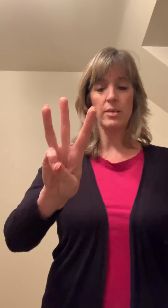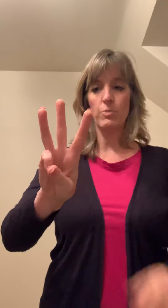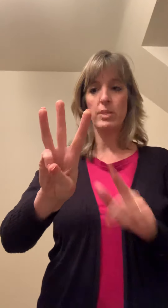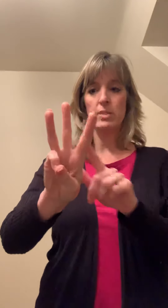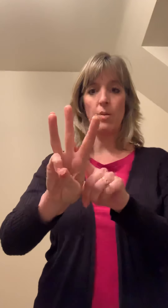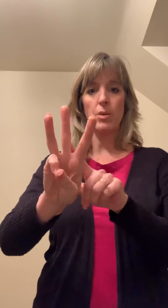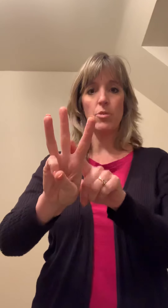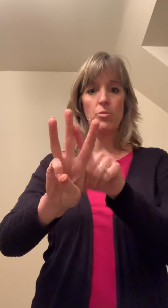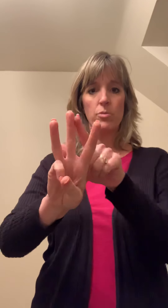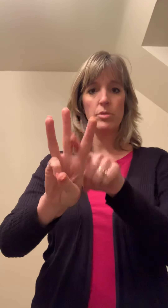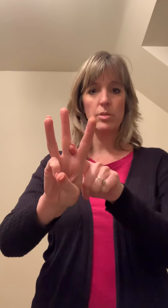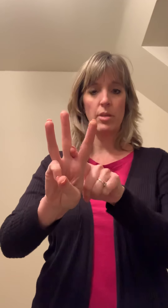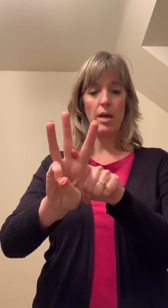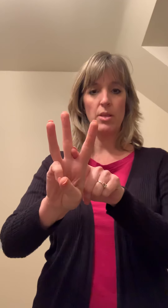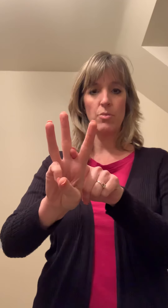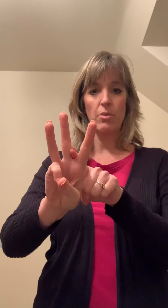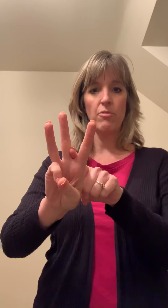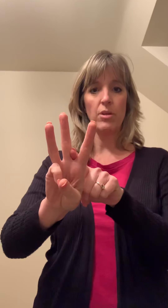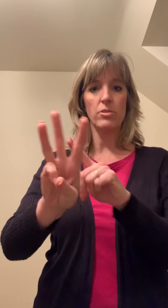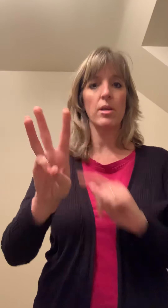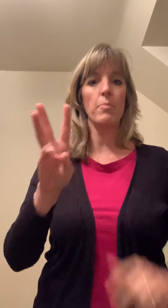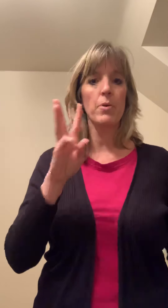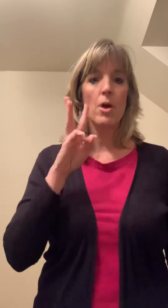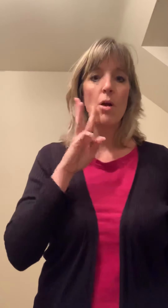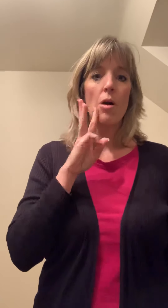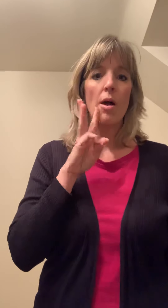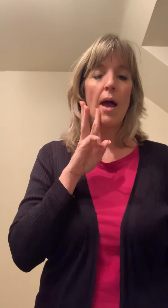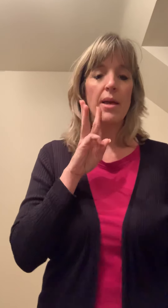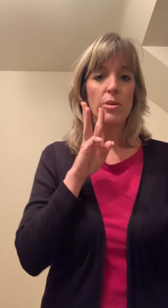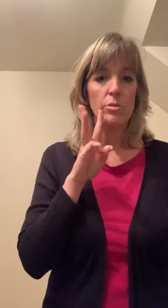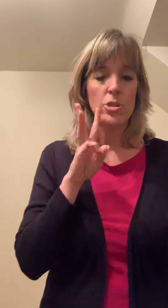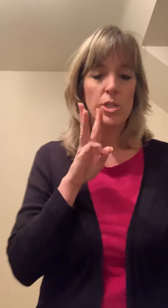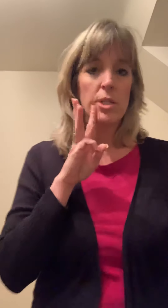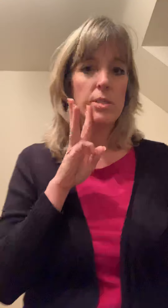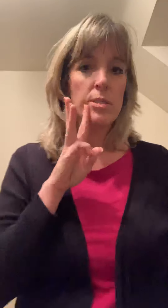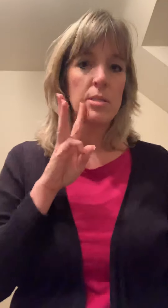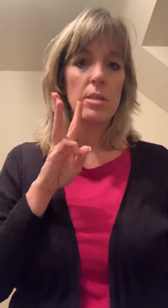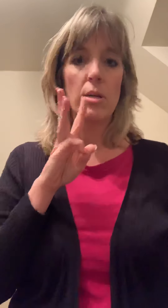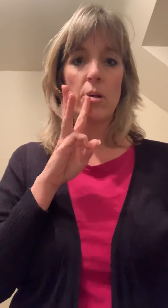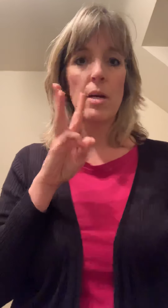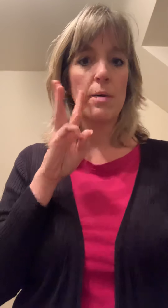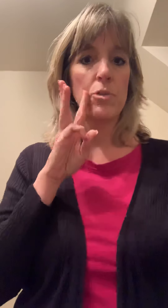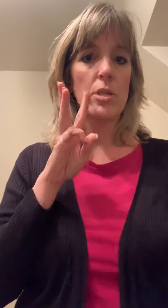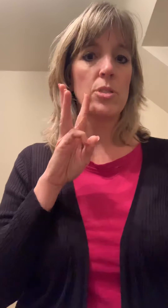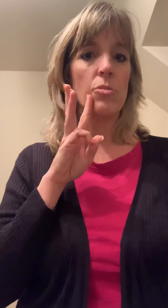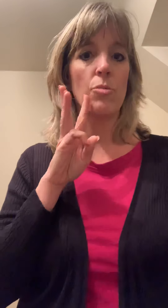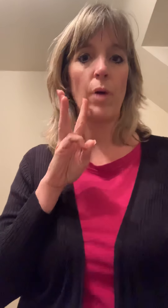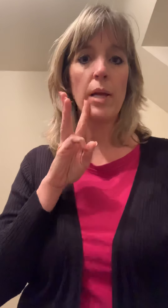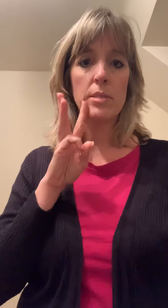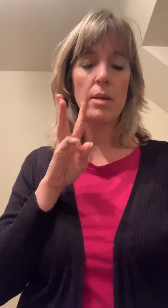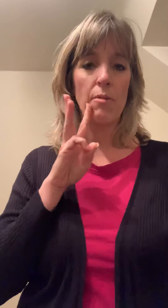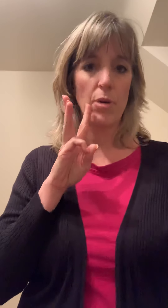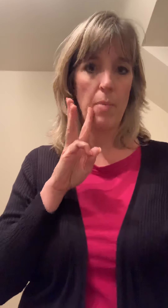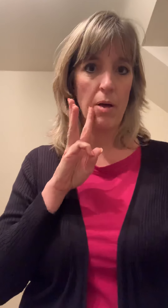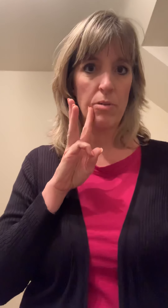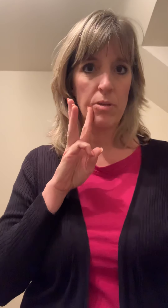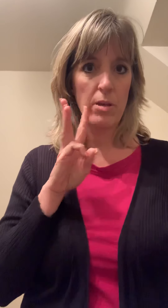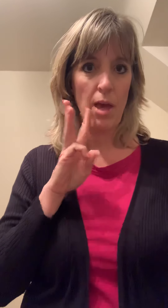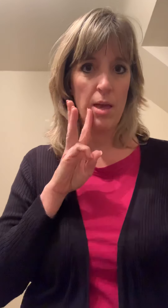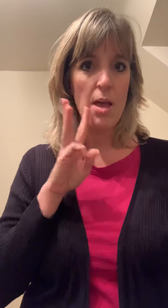with a W. Okay. 3 fingers up at your chin, or just to the right of your mouth, okay?